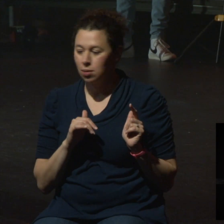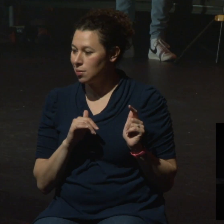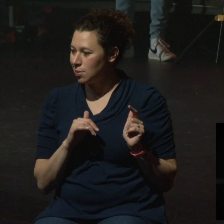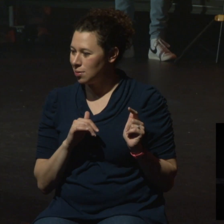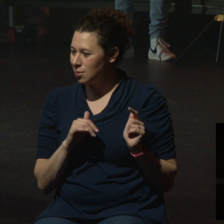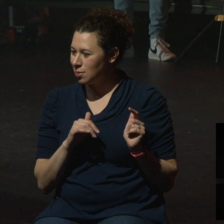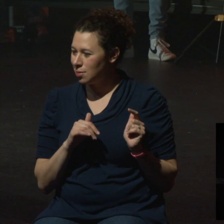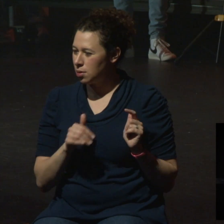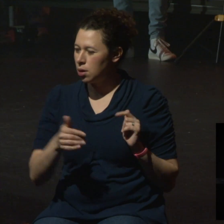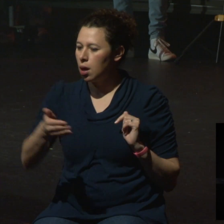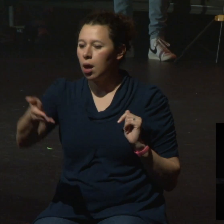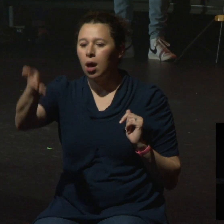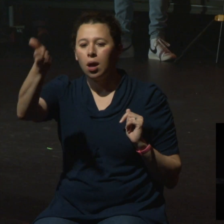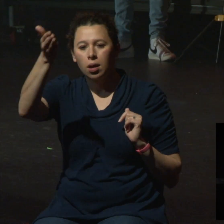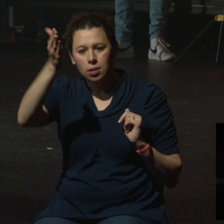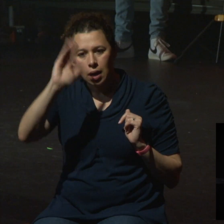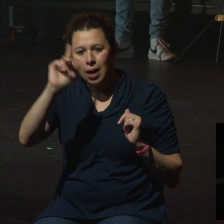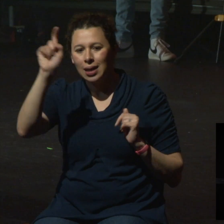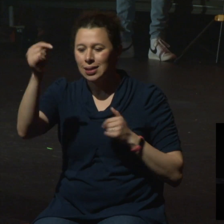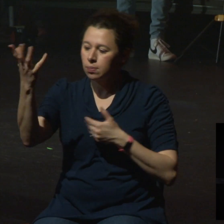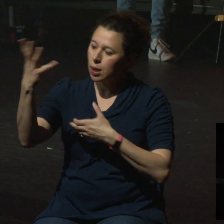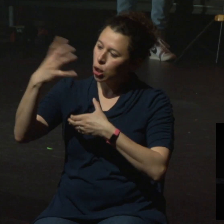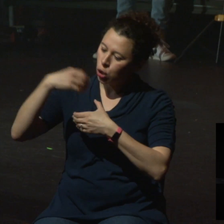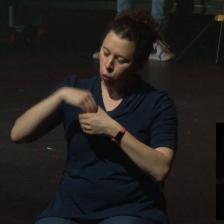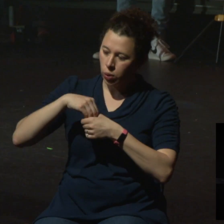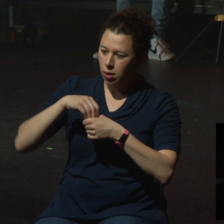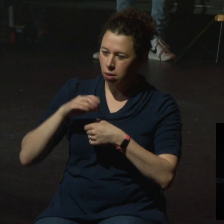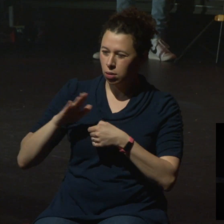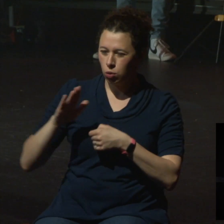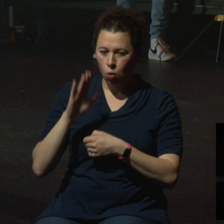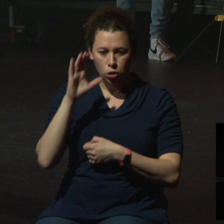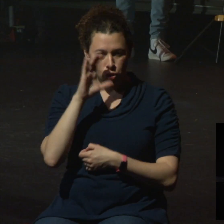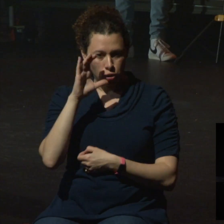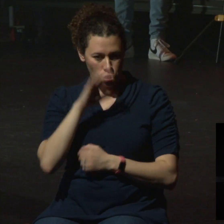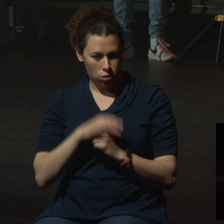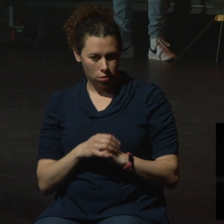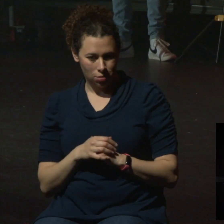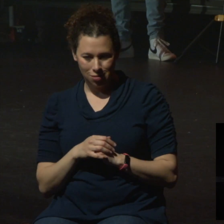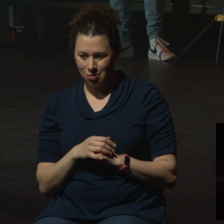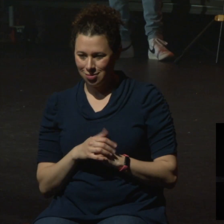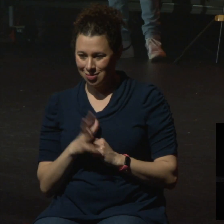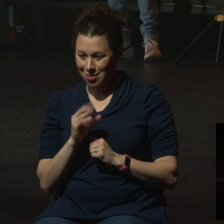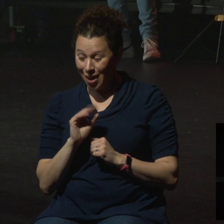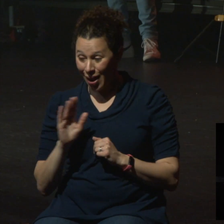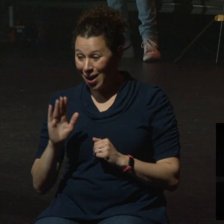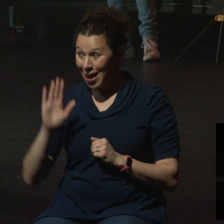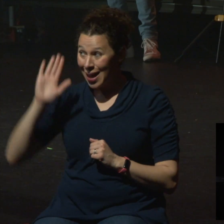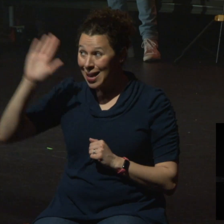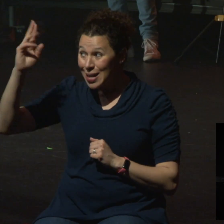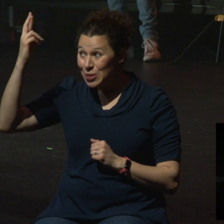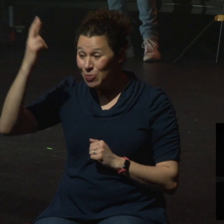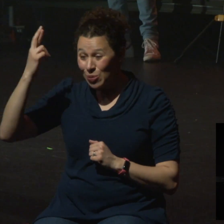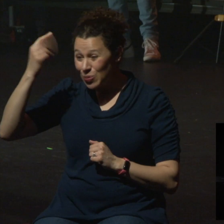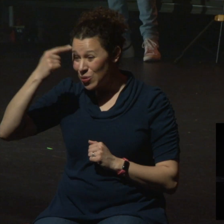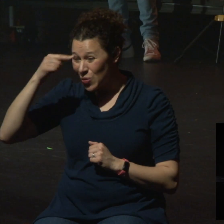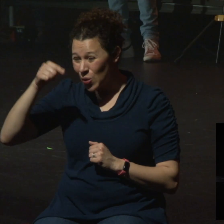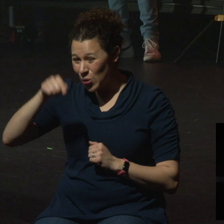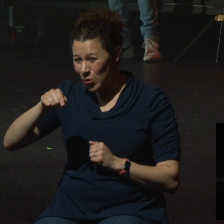God has to be included in the search, and the purpose that he has for you will fit into his overall plan.